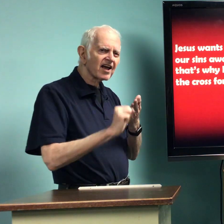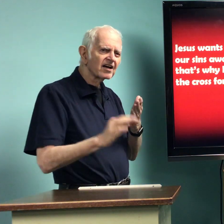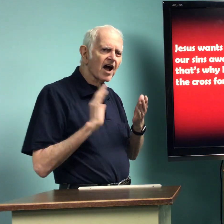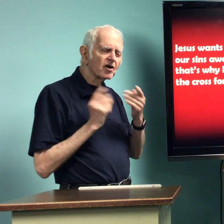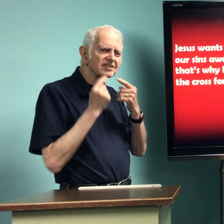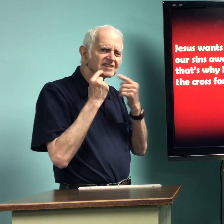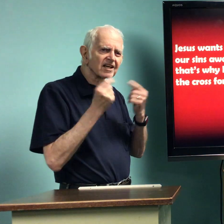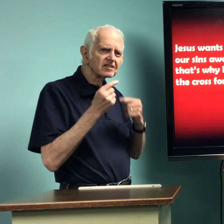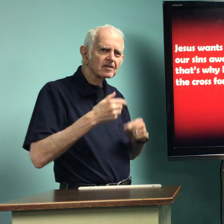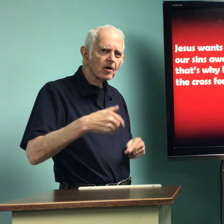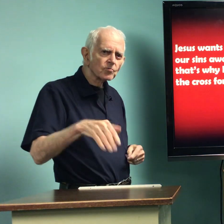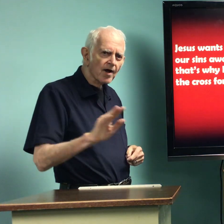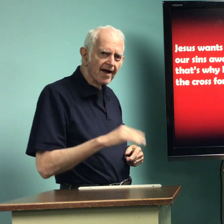Jesus wants to take our sins away.